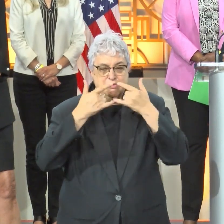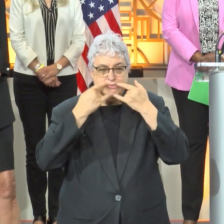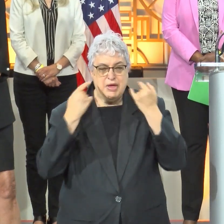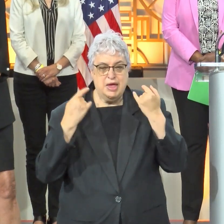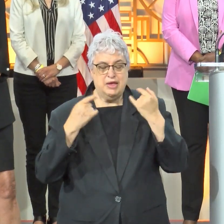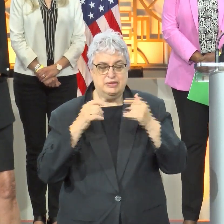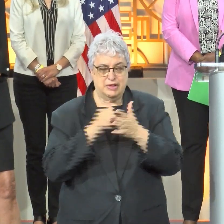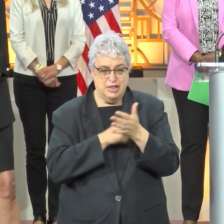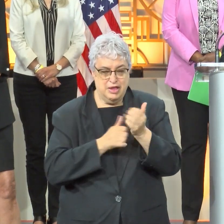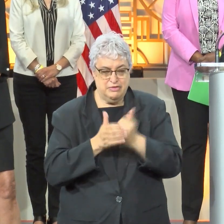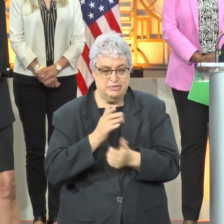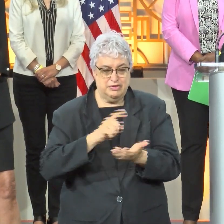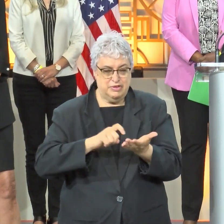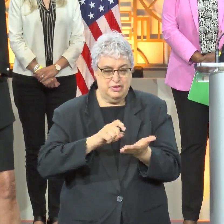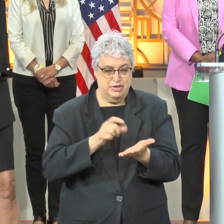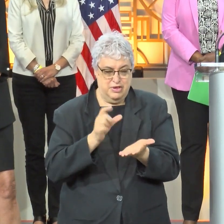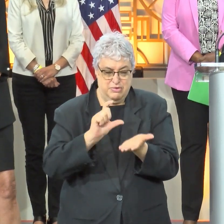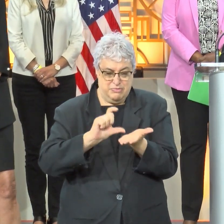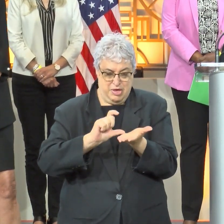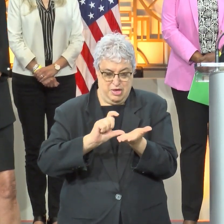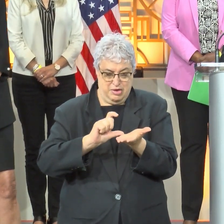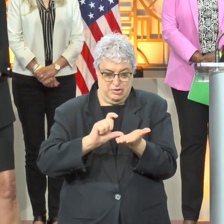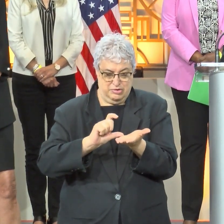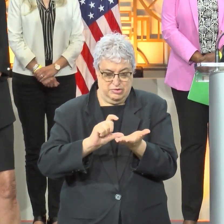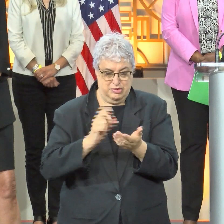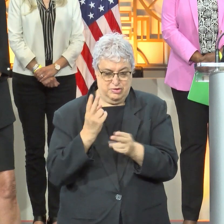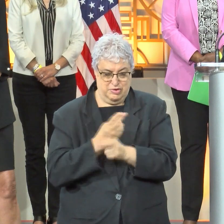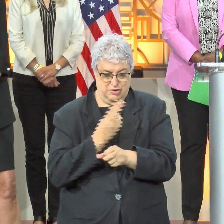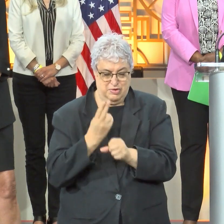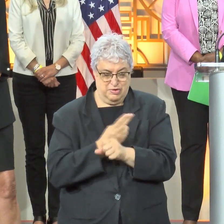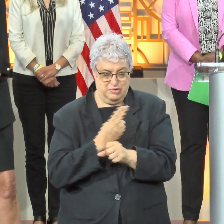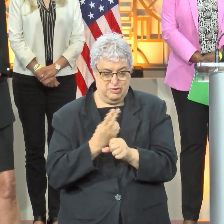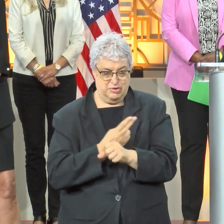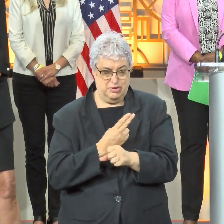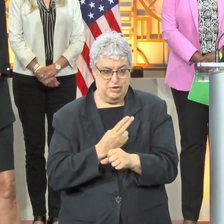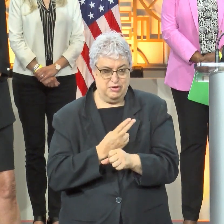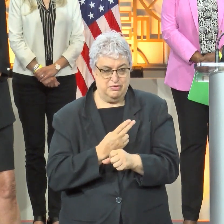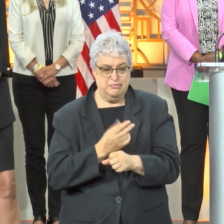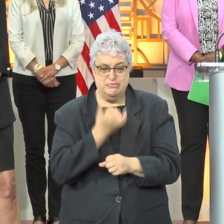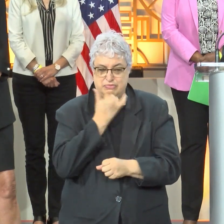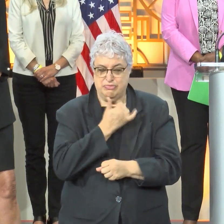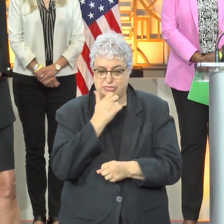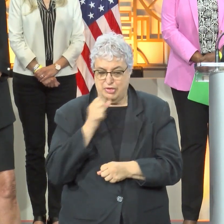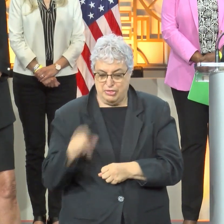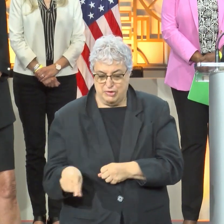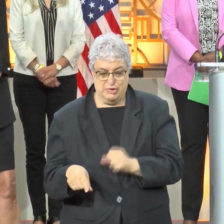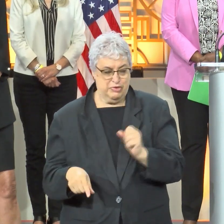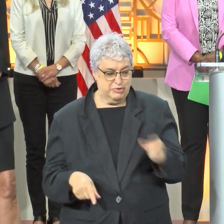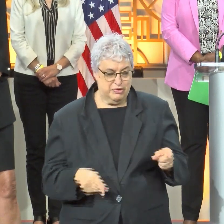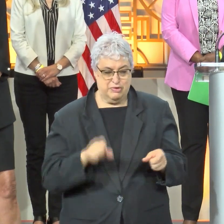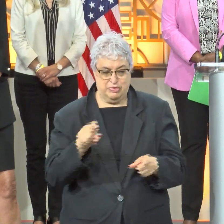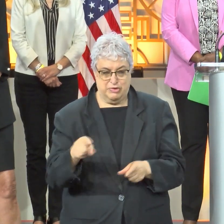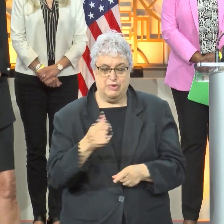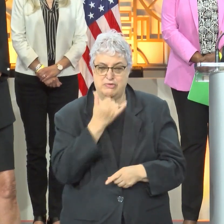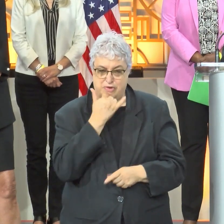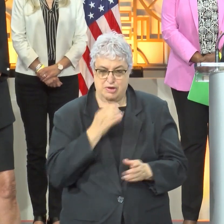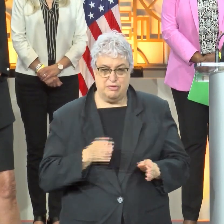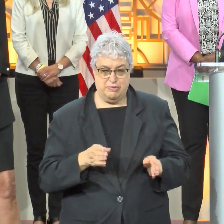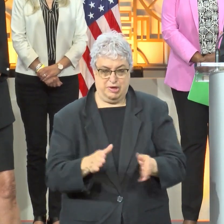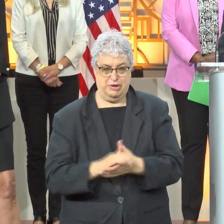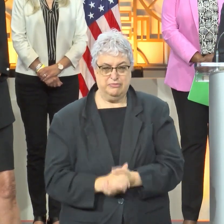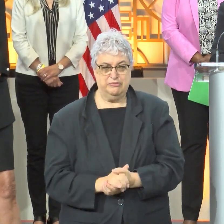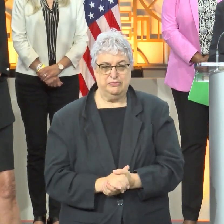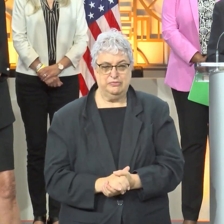masks, gloves, and sanitizer bottles are used and improperly discarded and disposed.